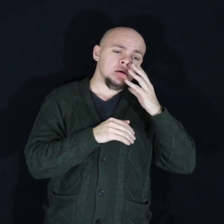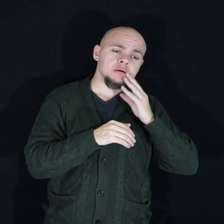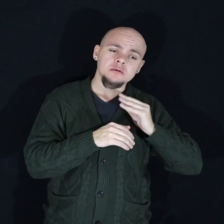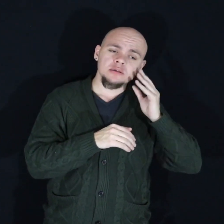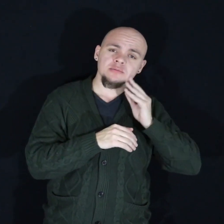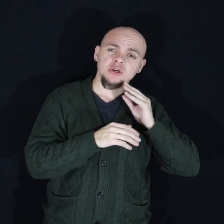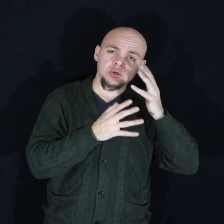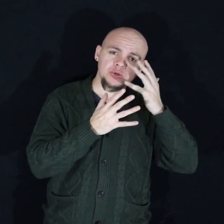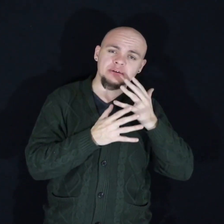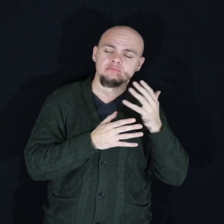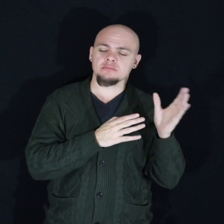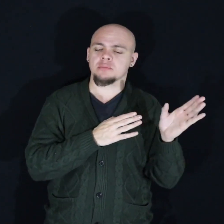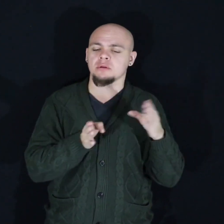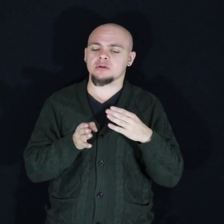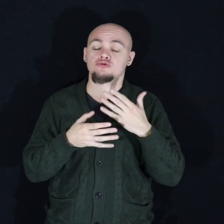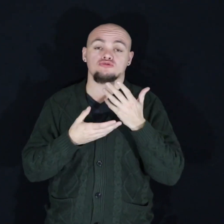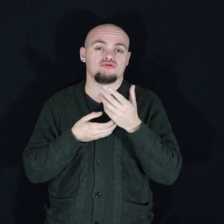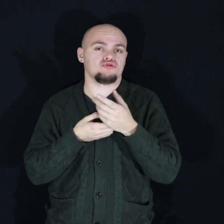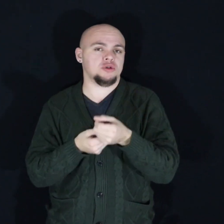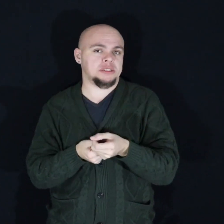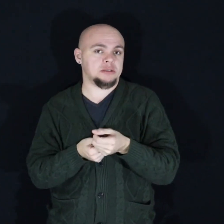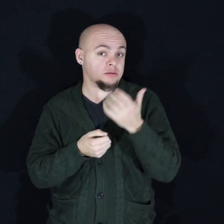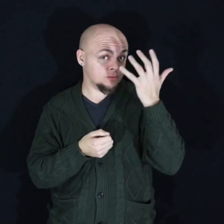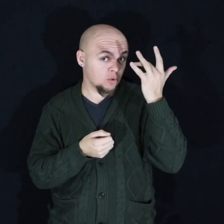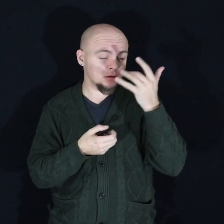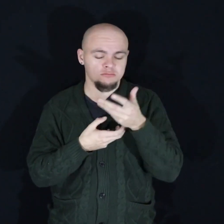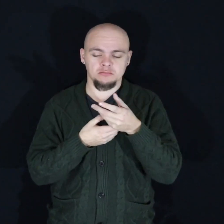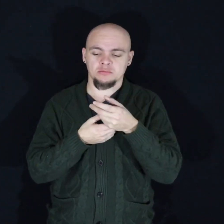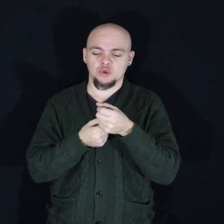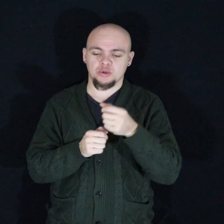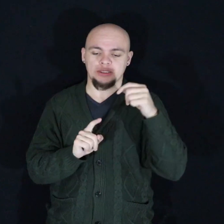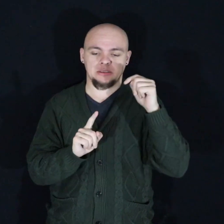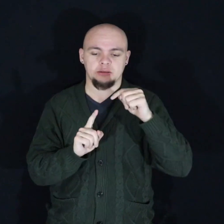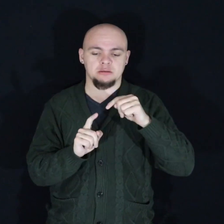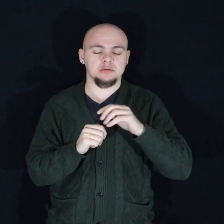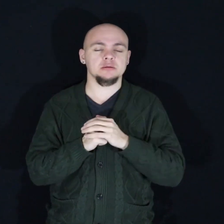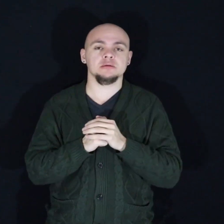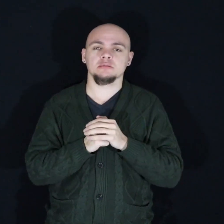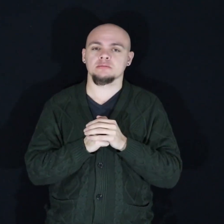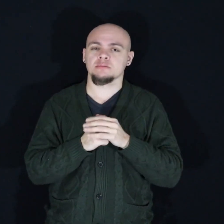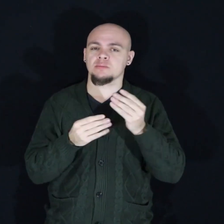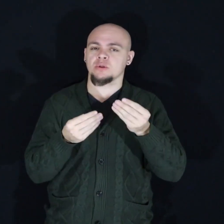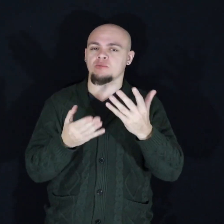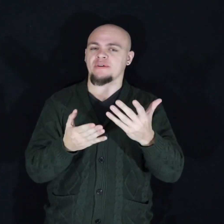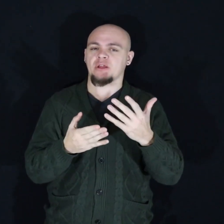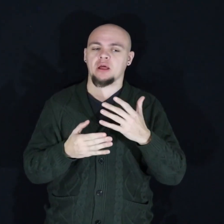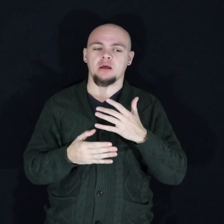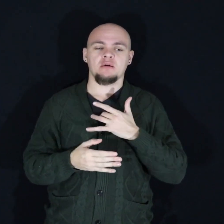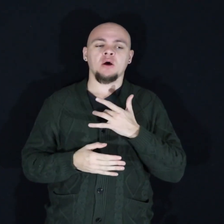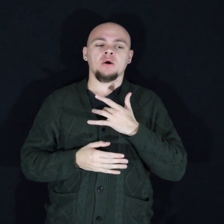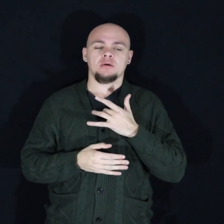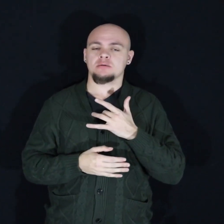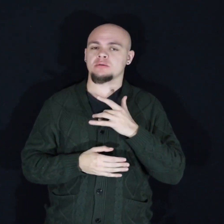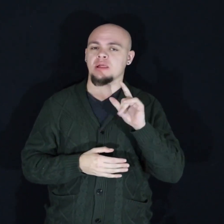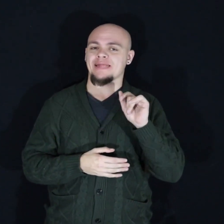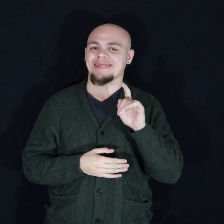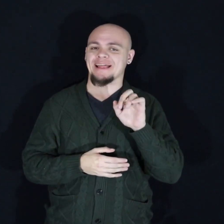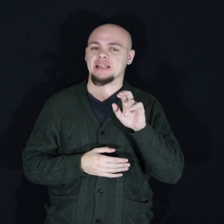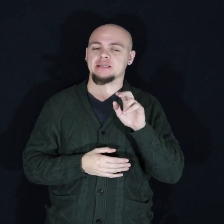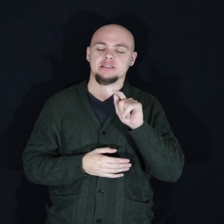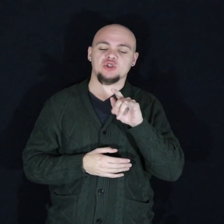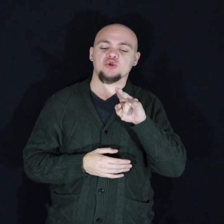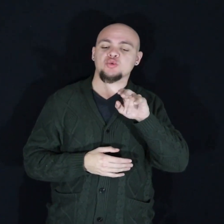move towards trust, because trust gives us that greater latitude. And we are going